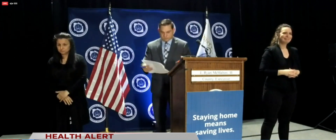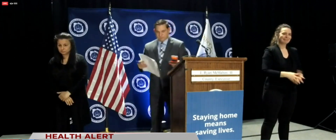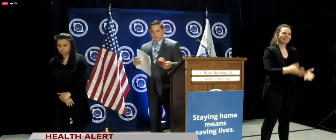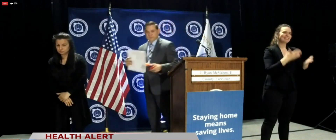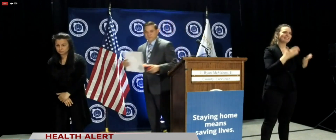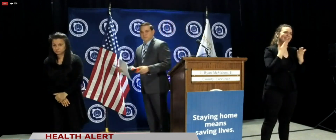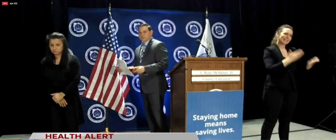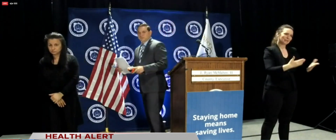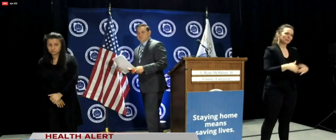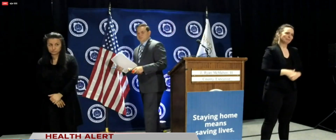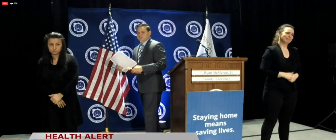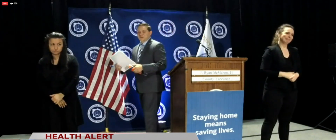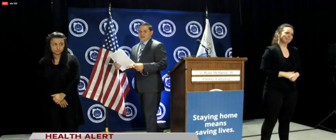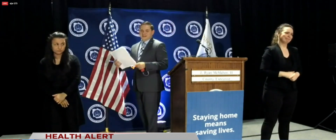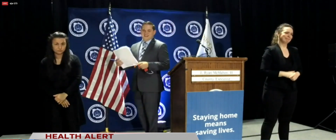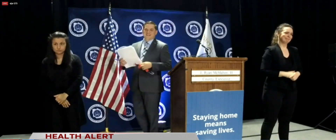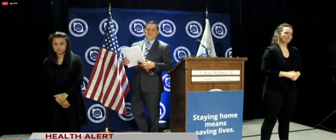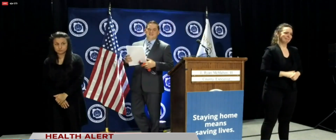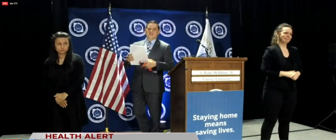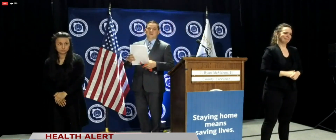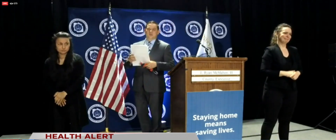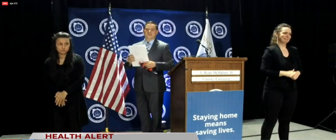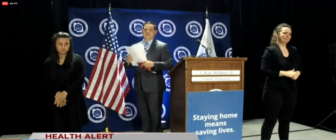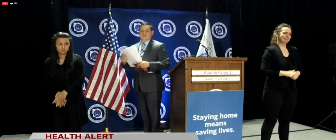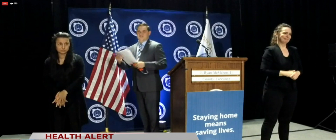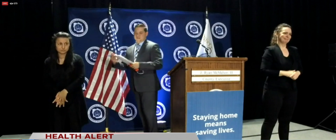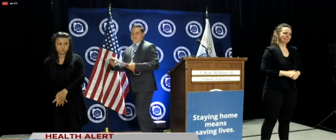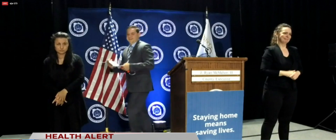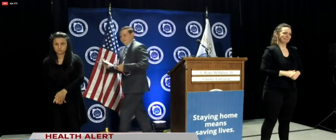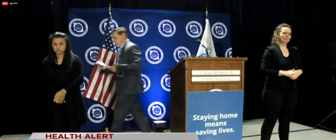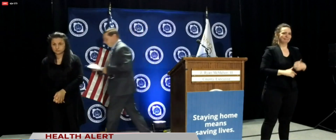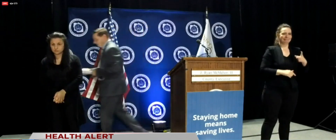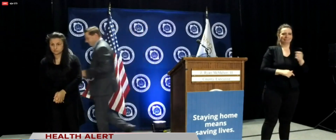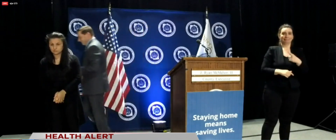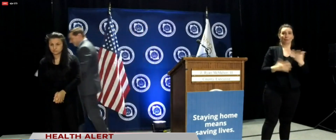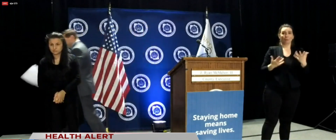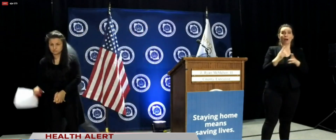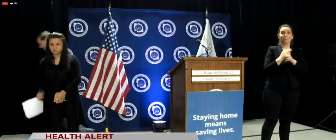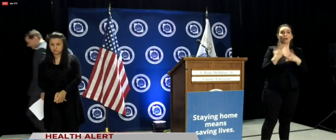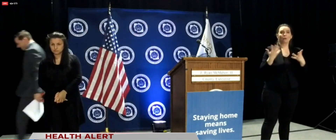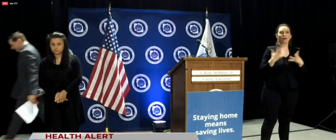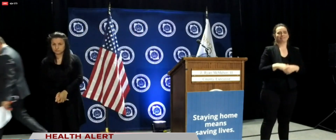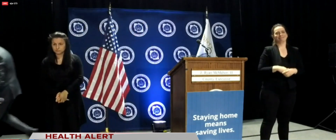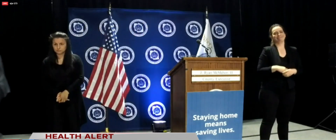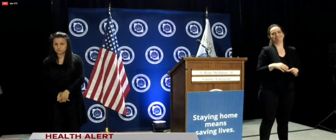What's Andrew McMahon want from the Easter Bunny? Police stuff. Yeah.